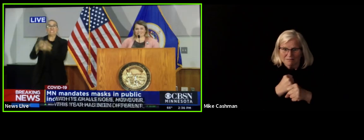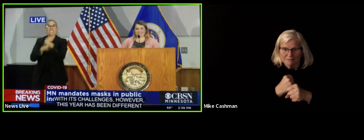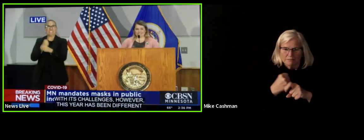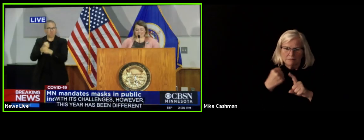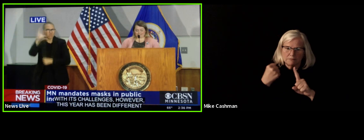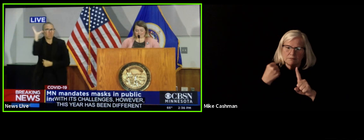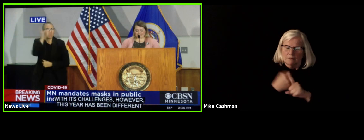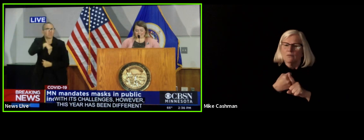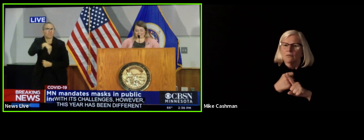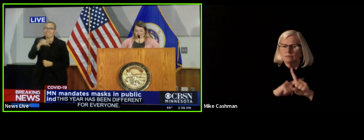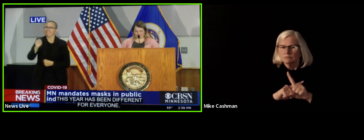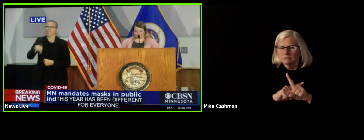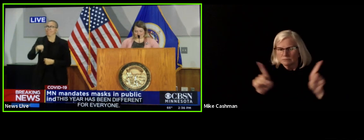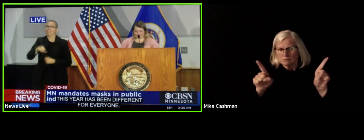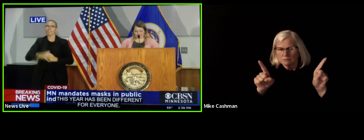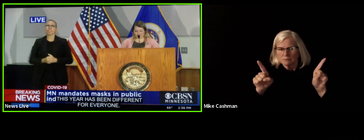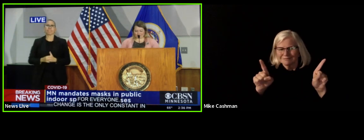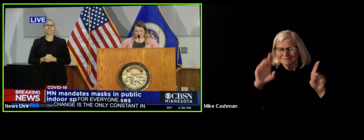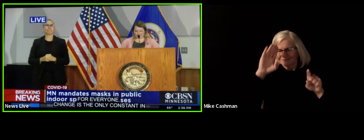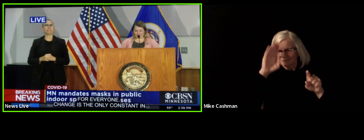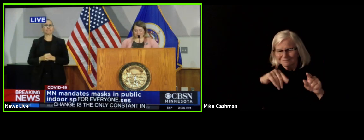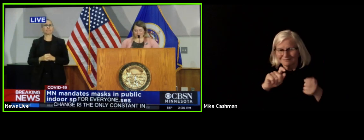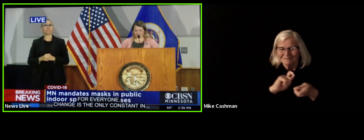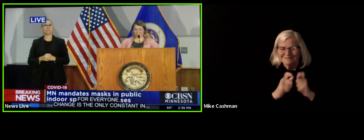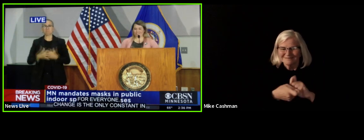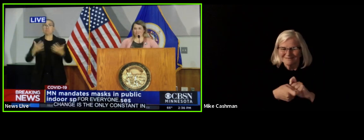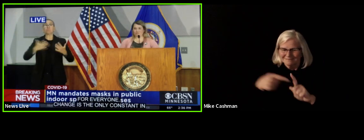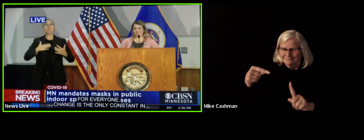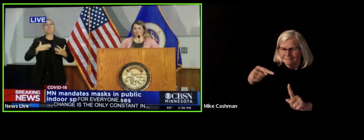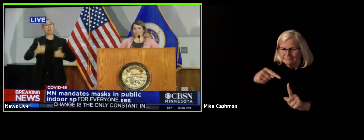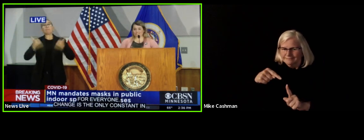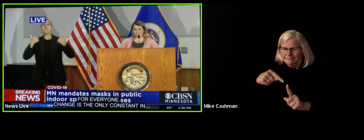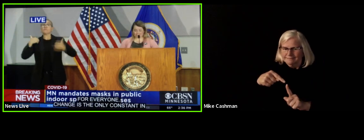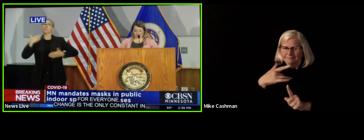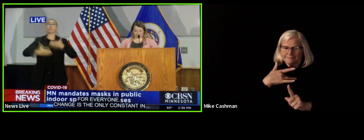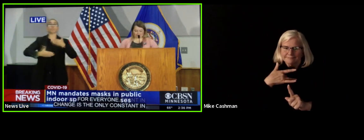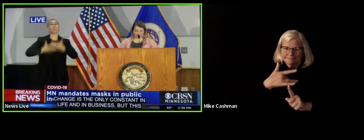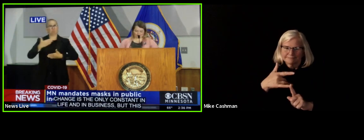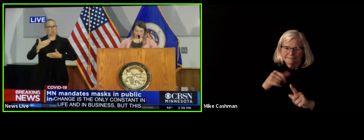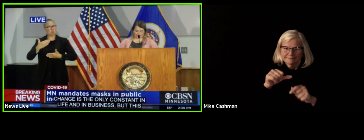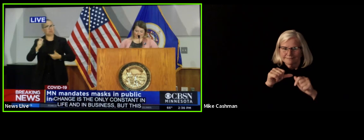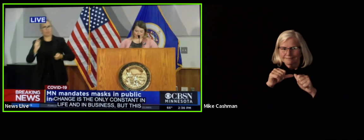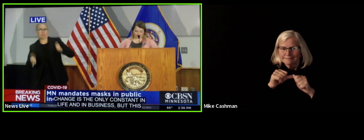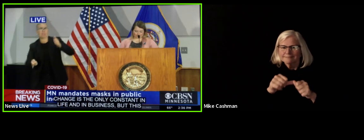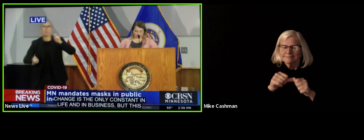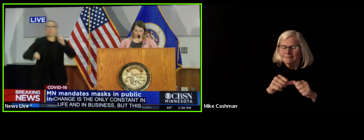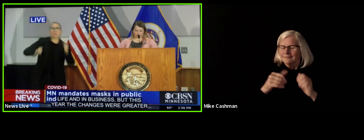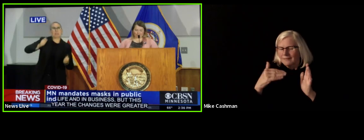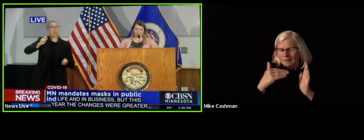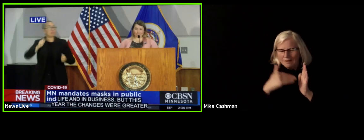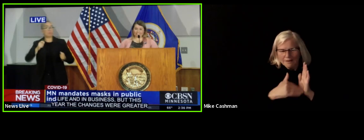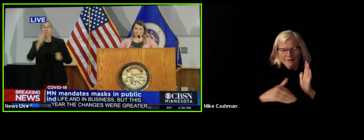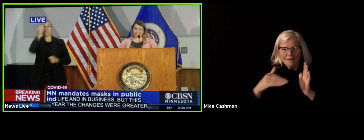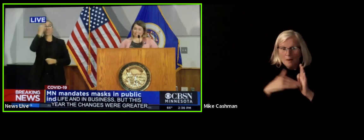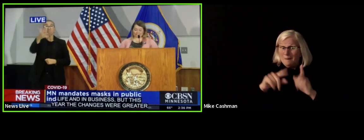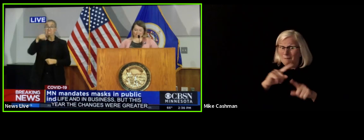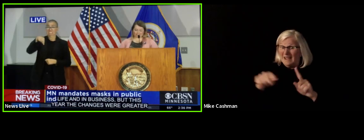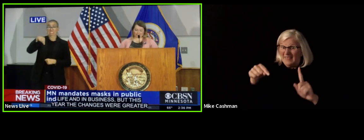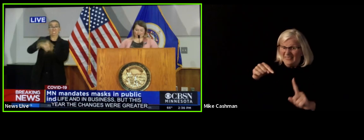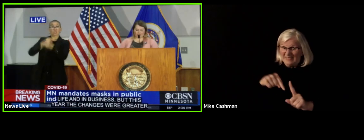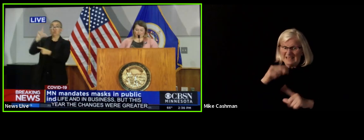constant in life and in business, but this year the changes were greater than they've ever been. At the beginning of